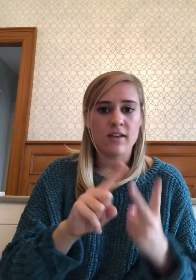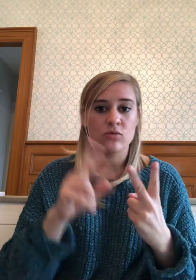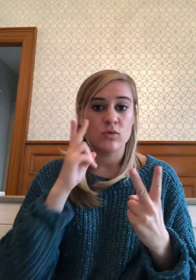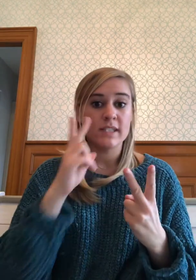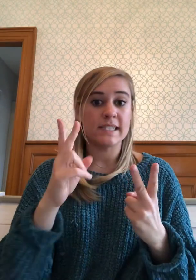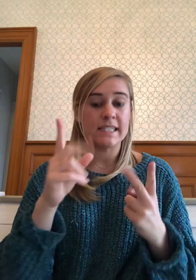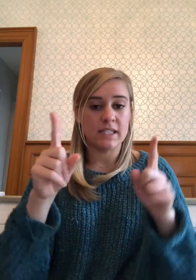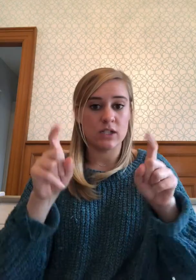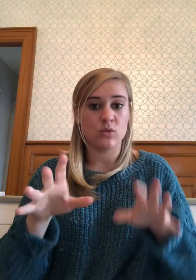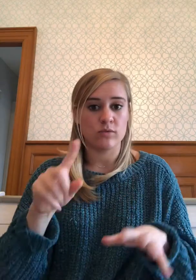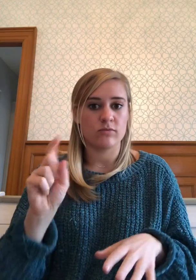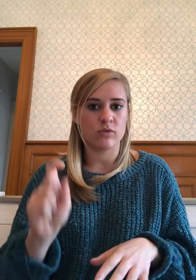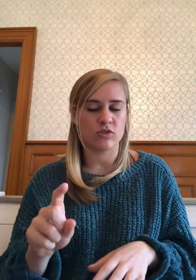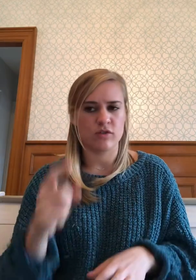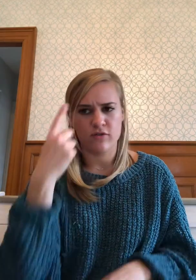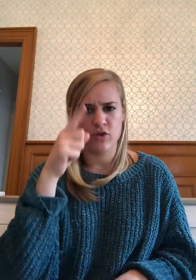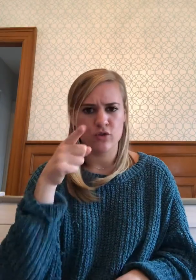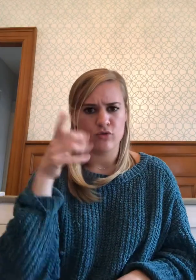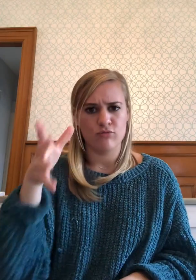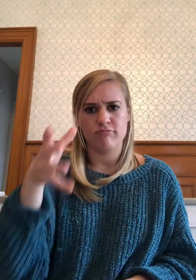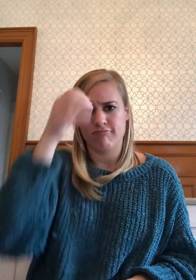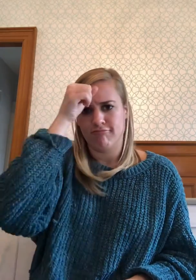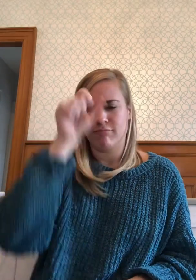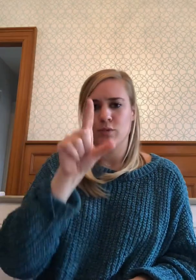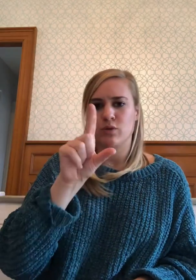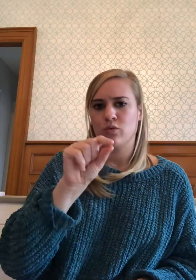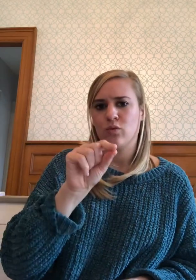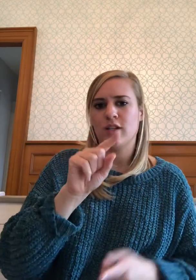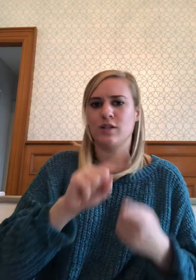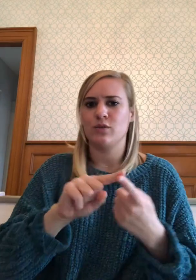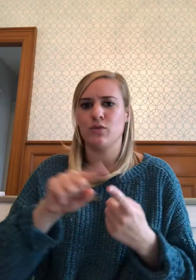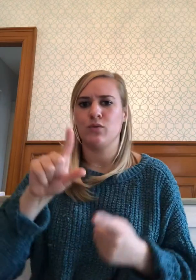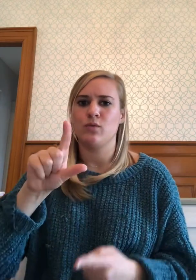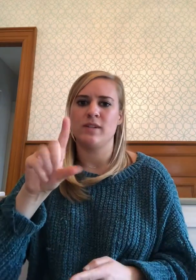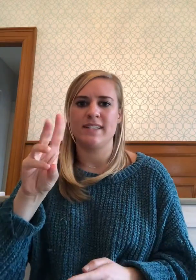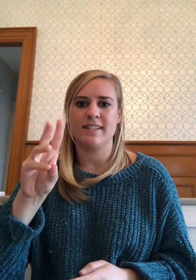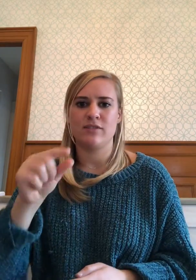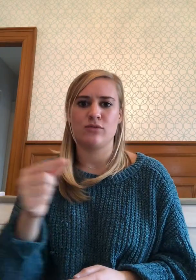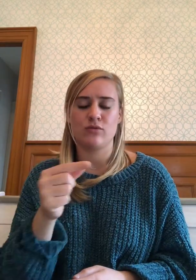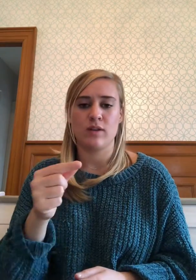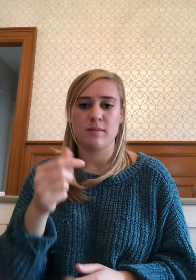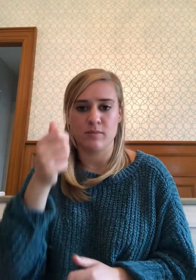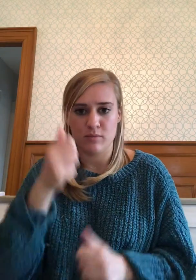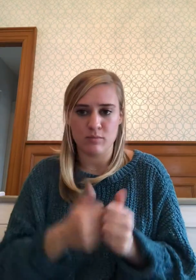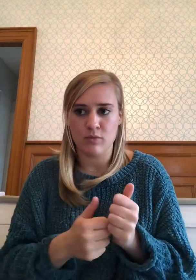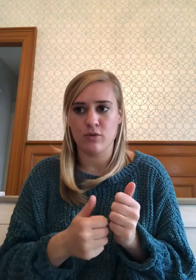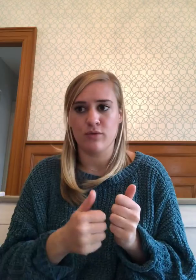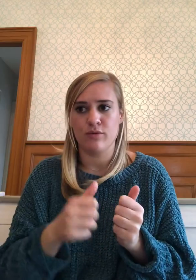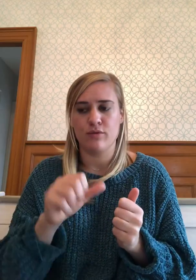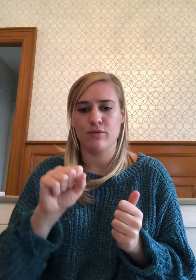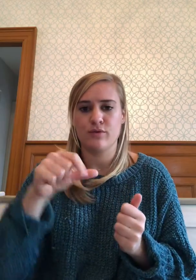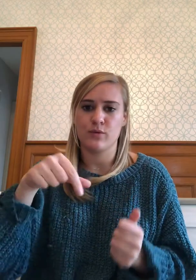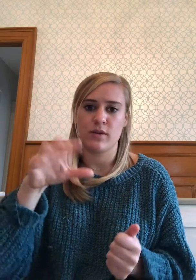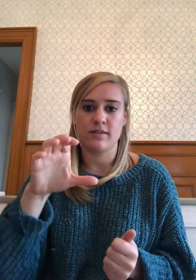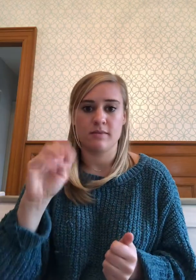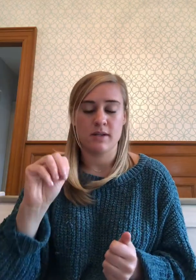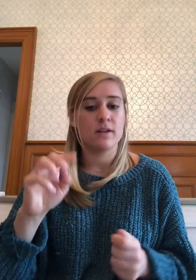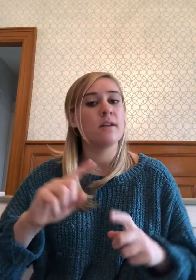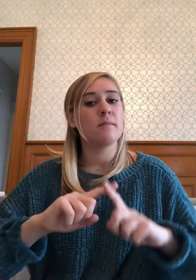asking you to cite 20 to 26 grams per square centimeter, but the point is there is an optimum